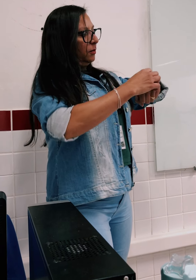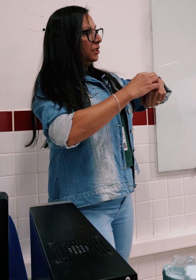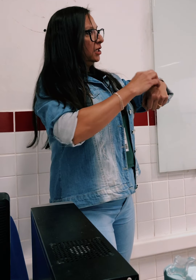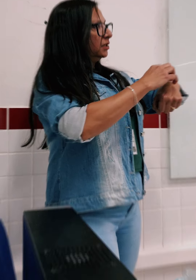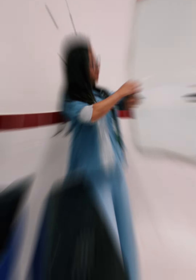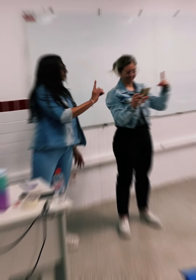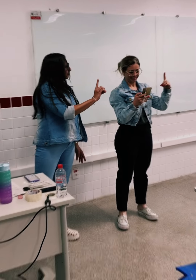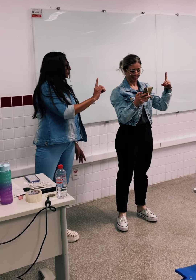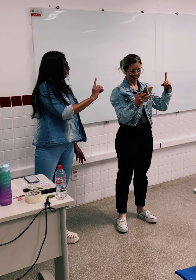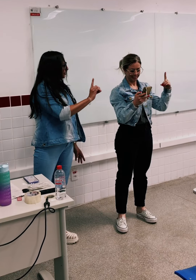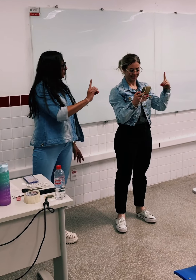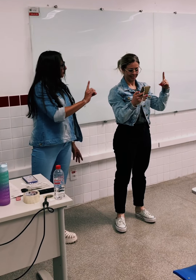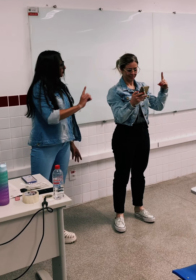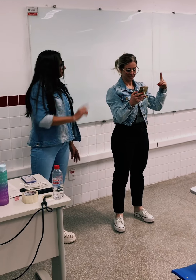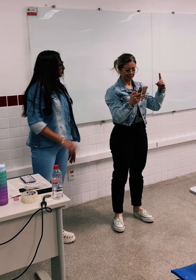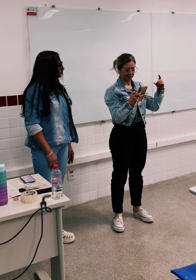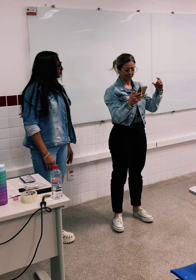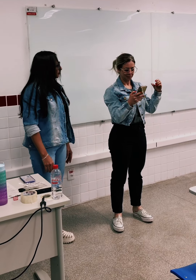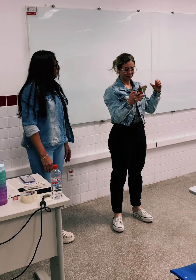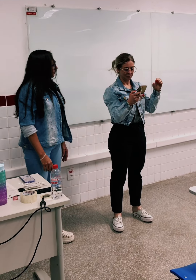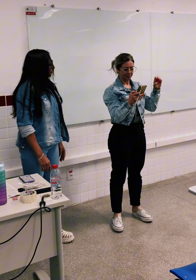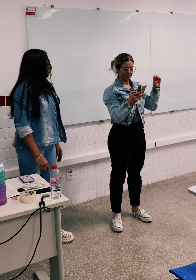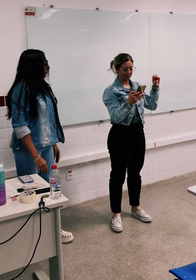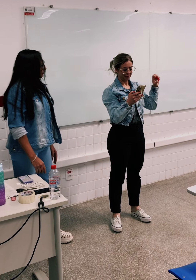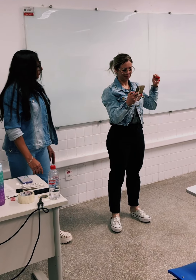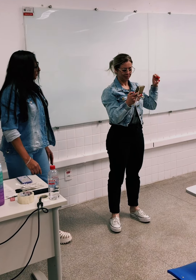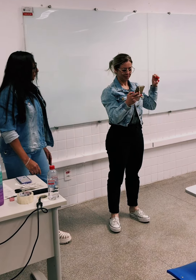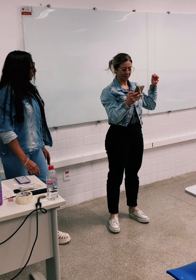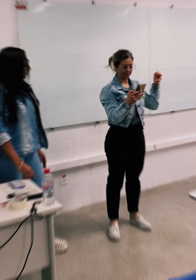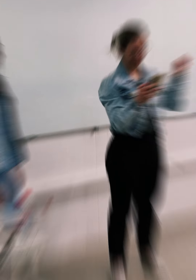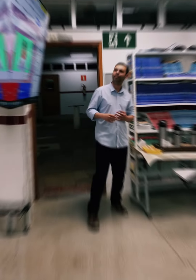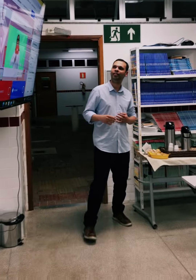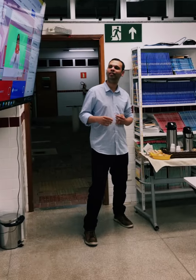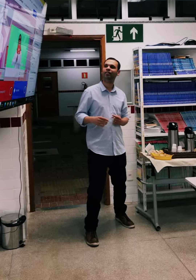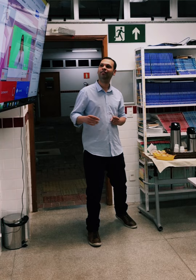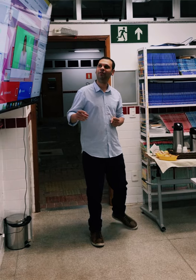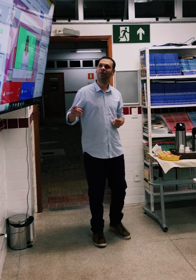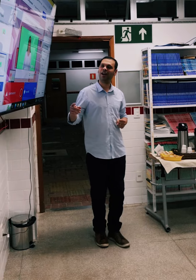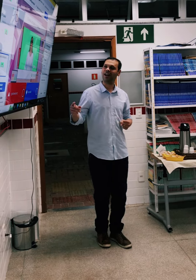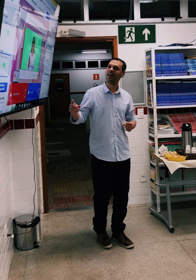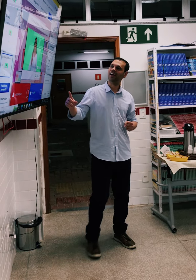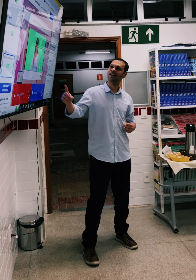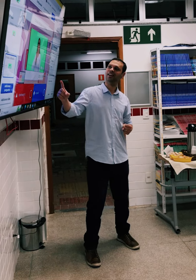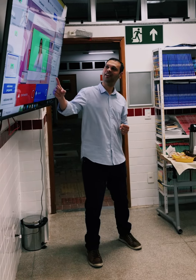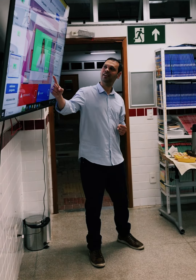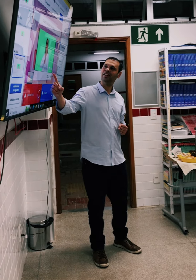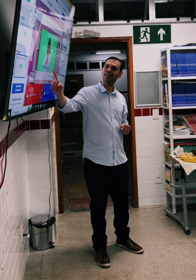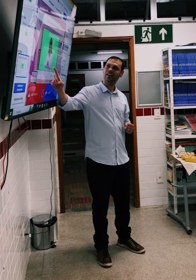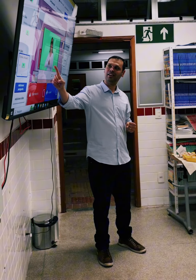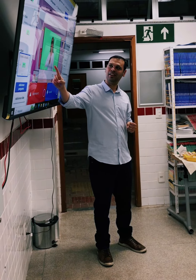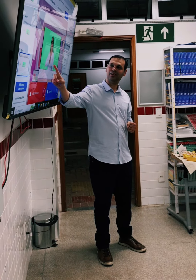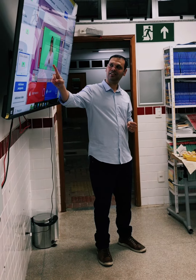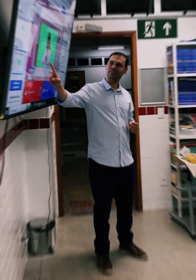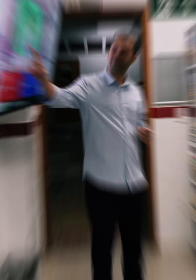I don't know what you've been told But time is on and out, so spend it like it's gold I'm living